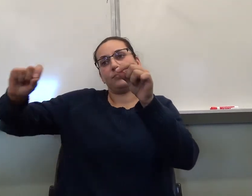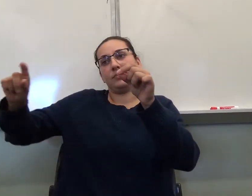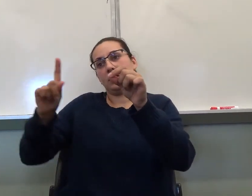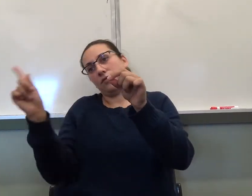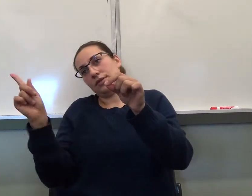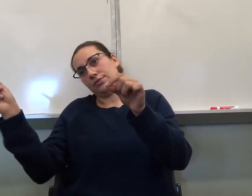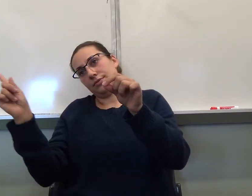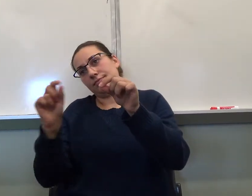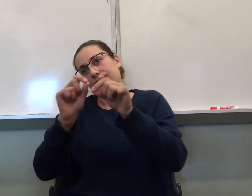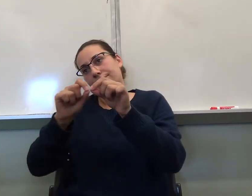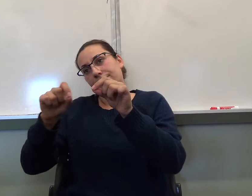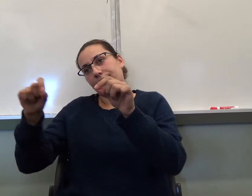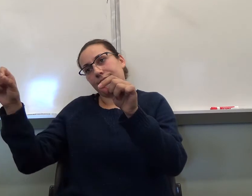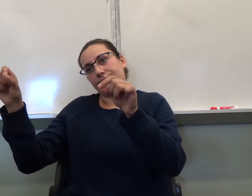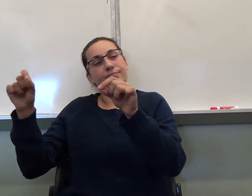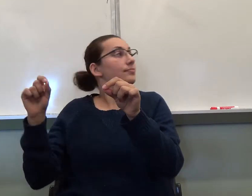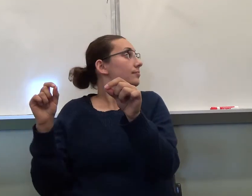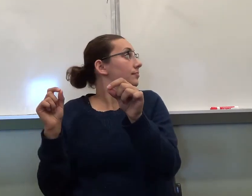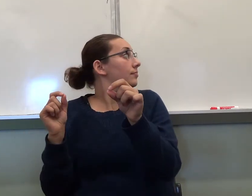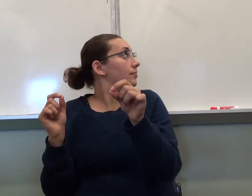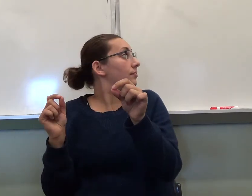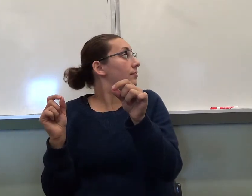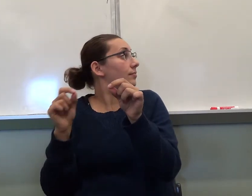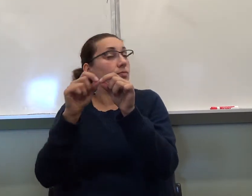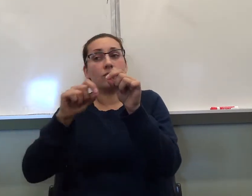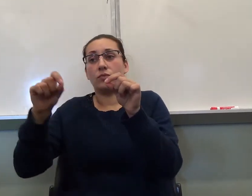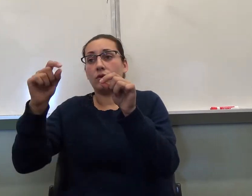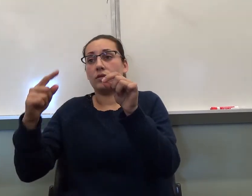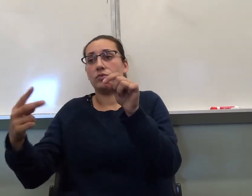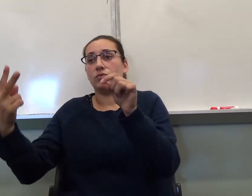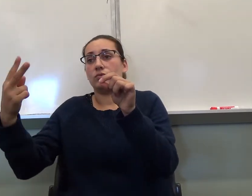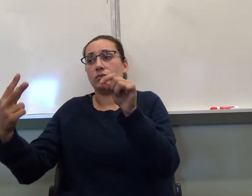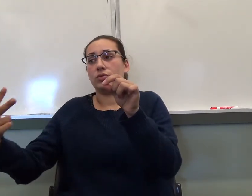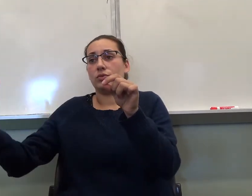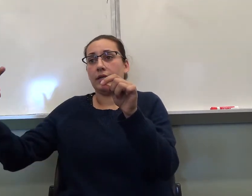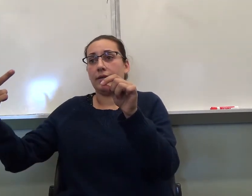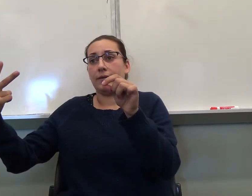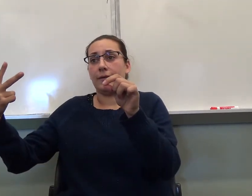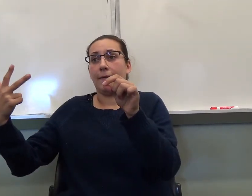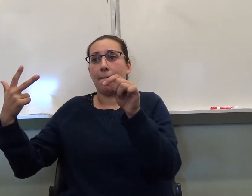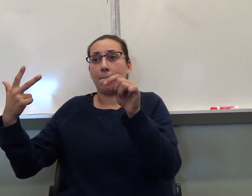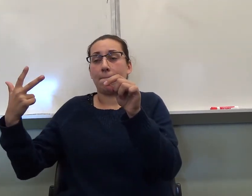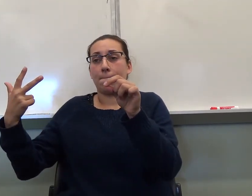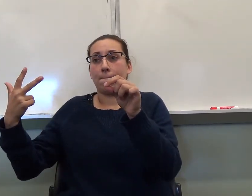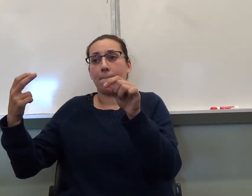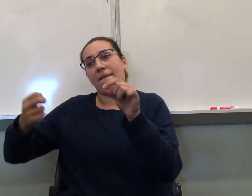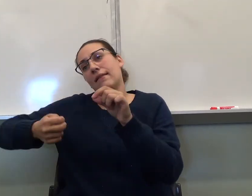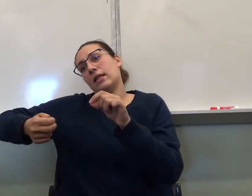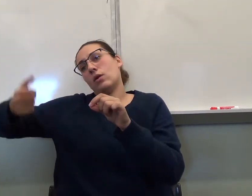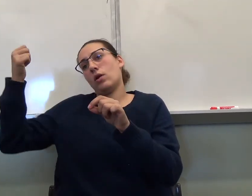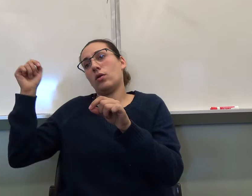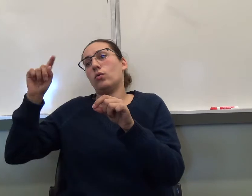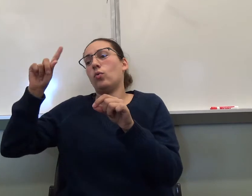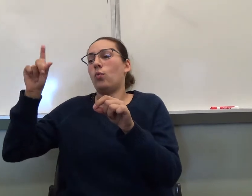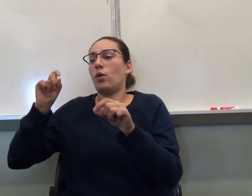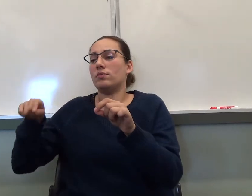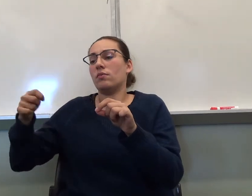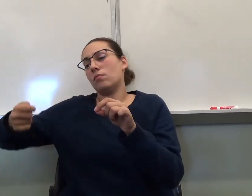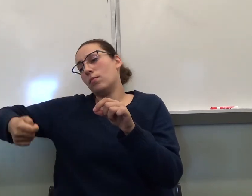sitting right there right now and go 3 to the left, 1, 2, 3, and then we get rid of the question mark and write